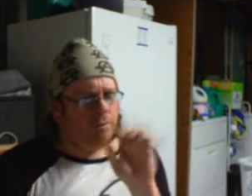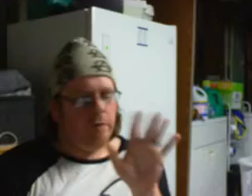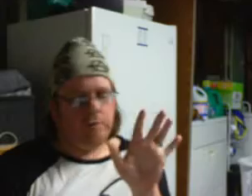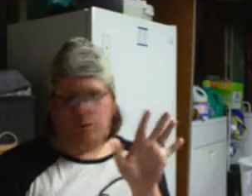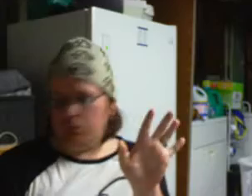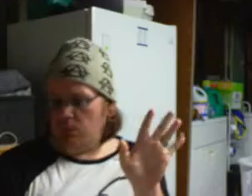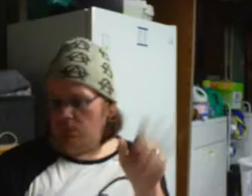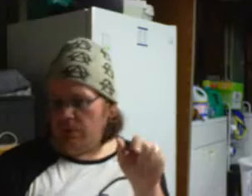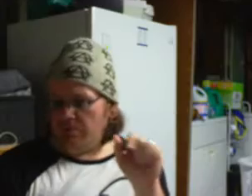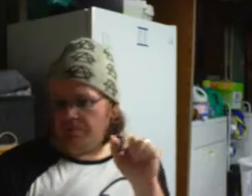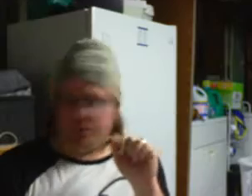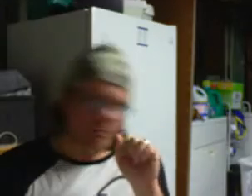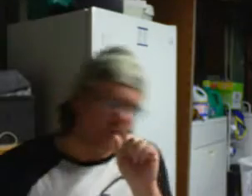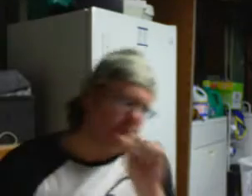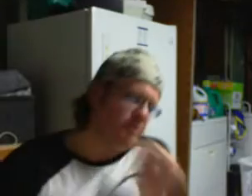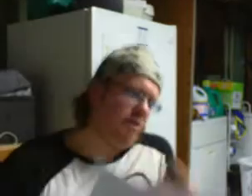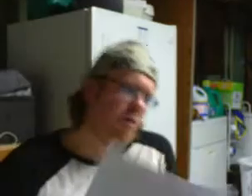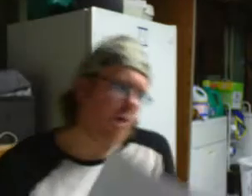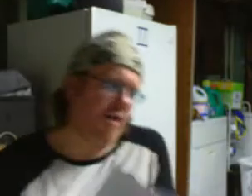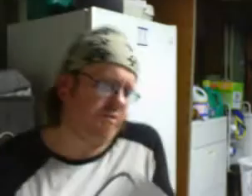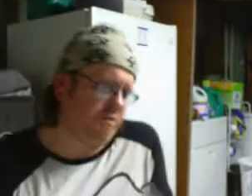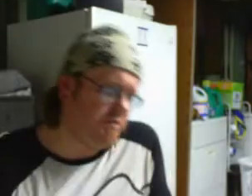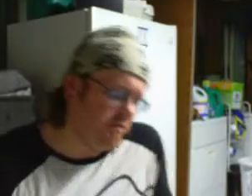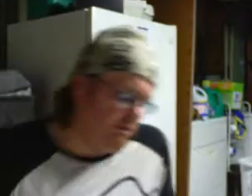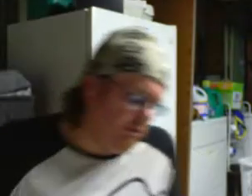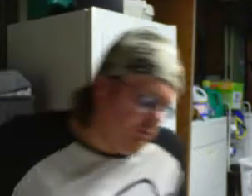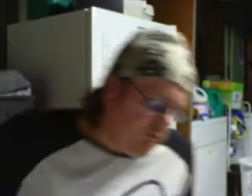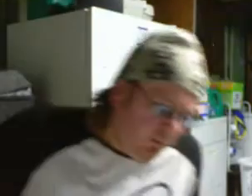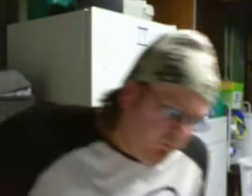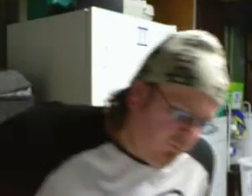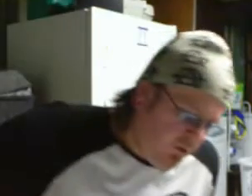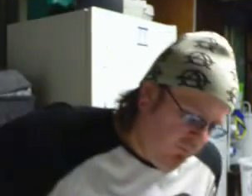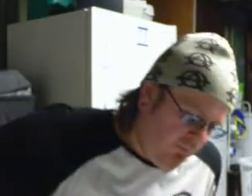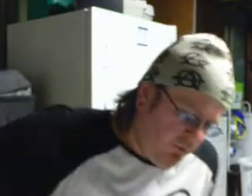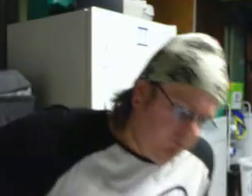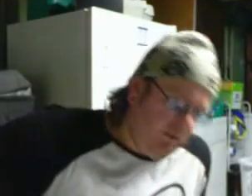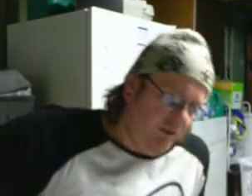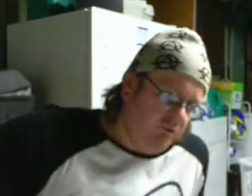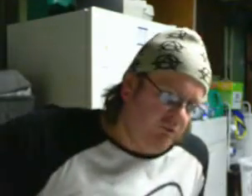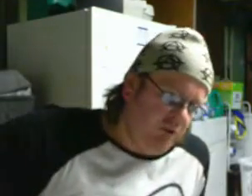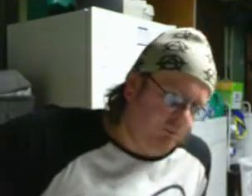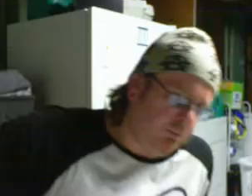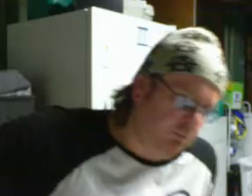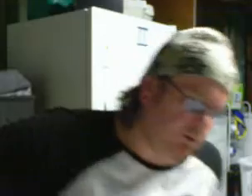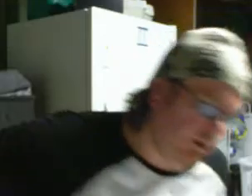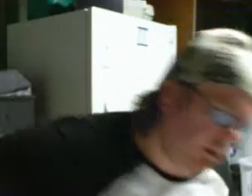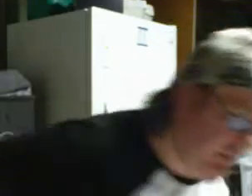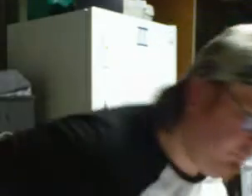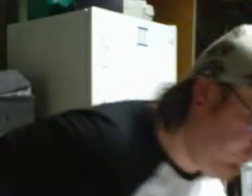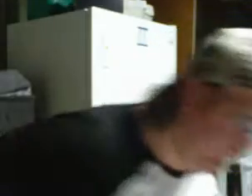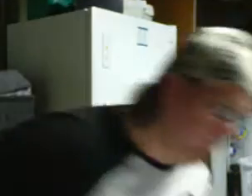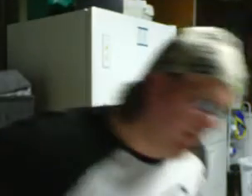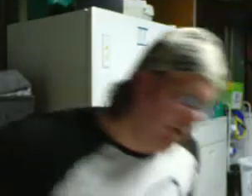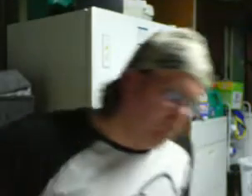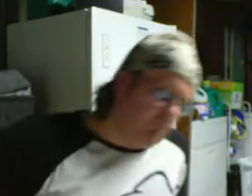supposedly where everybody realizes how wise he is. And this comes from 1 Kings chapter 3, verses